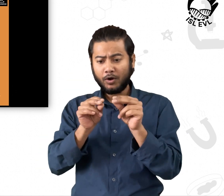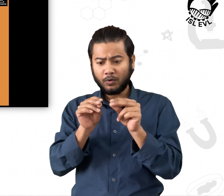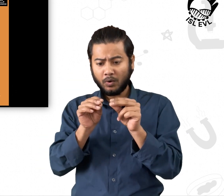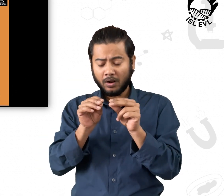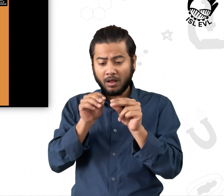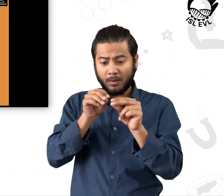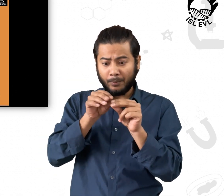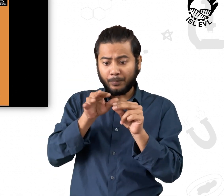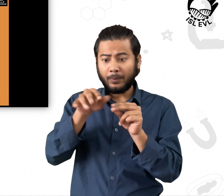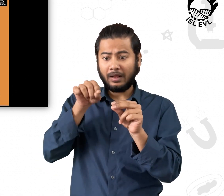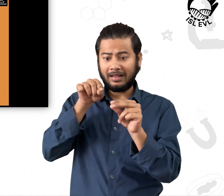behind the smell.